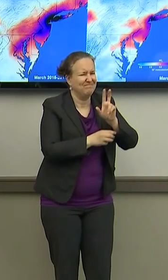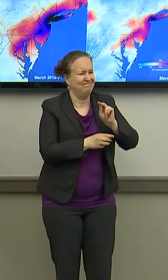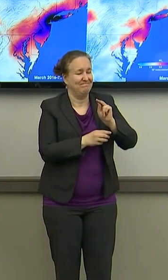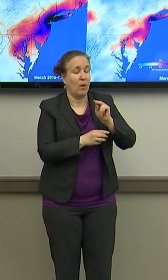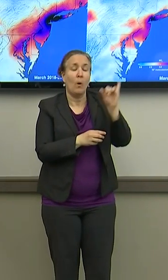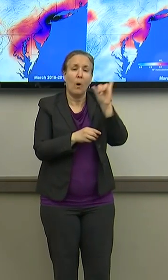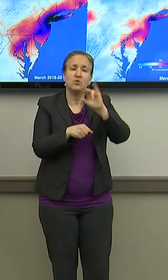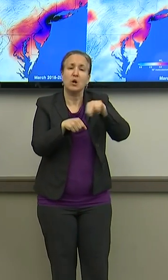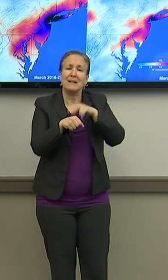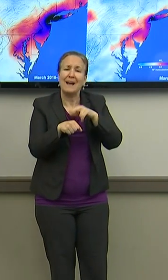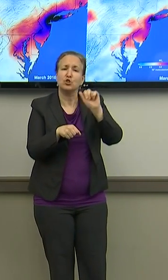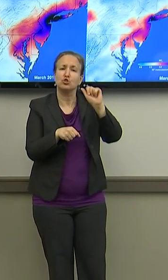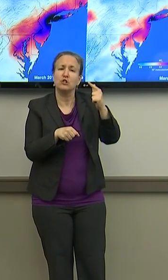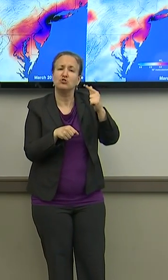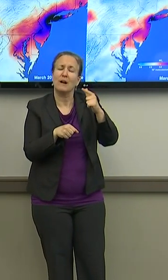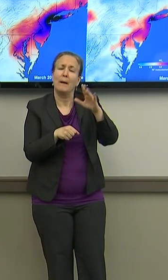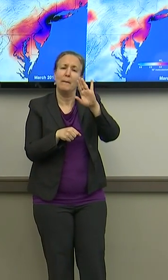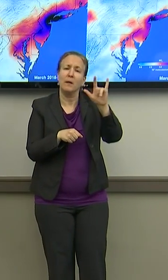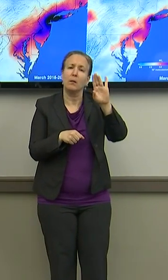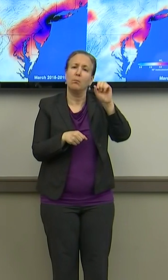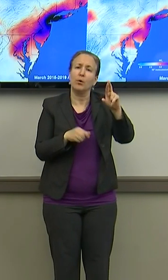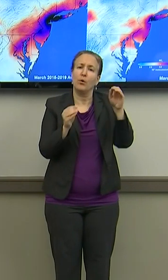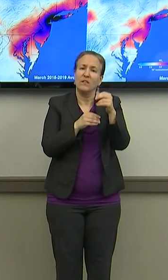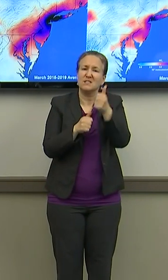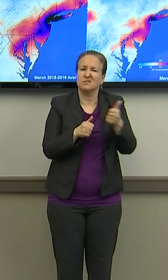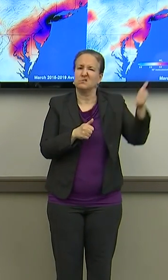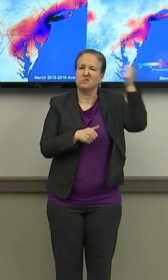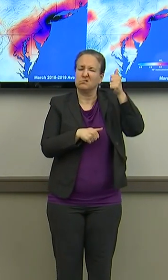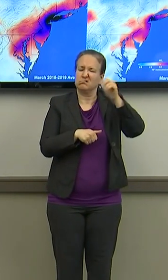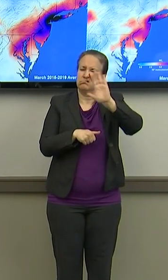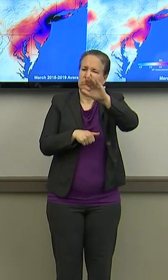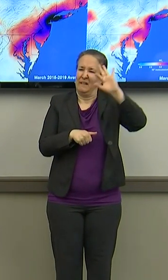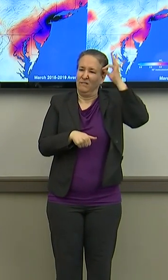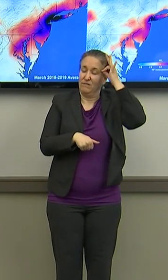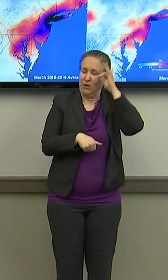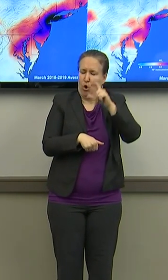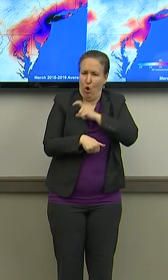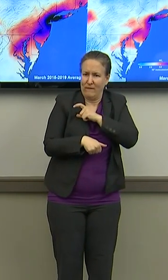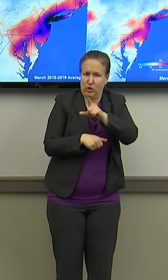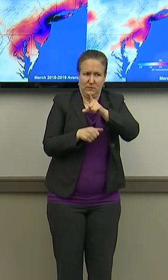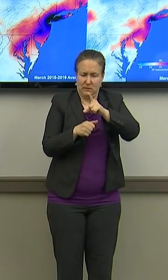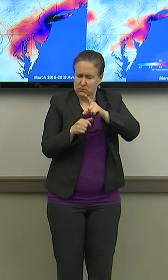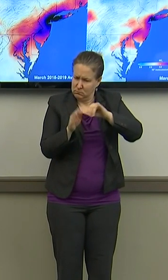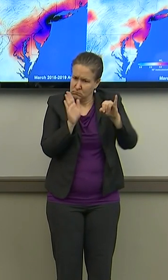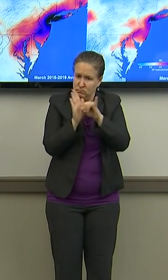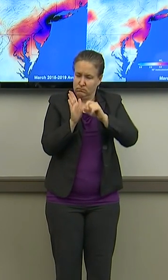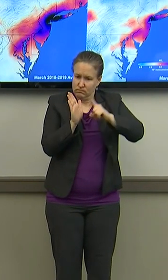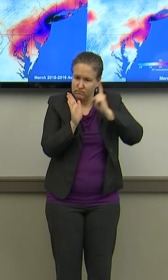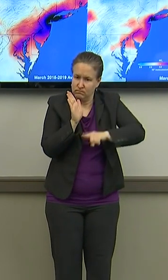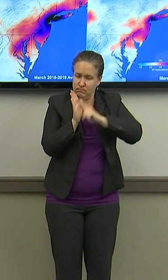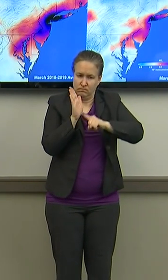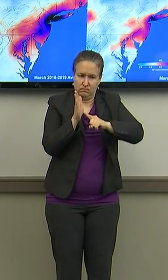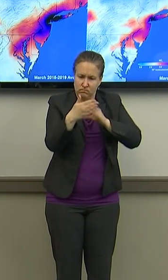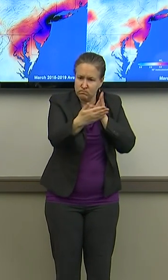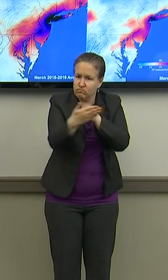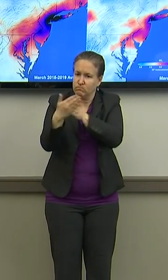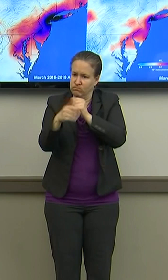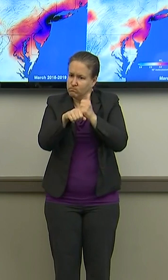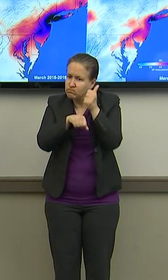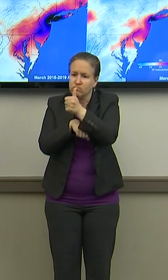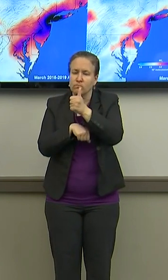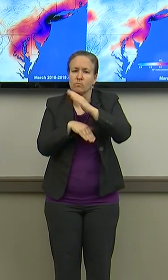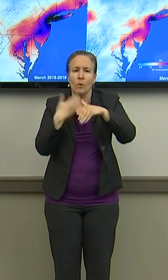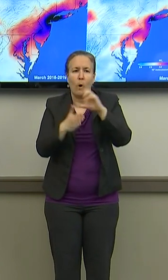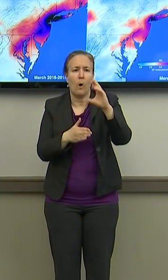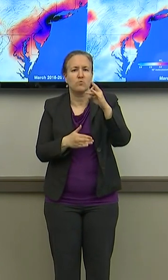has directed federal law enforcement to prioritize the detection, investigation, and prosecution of all criminal